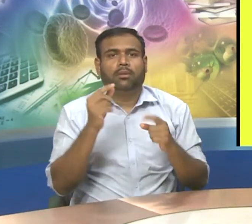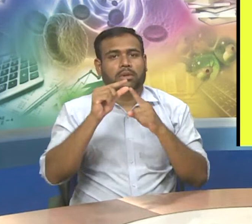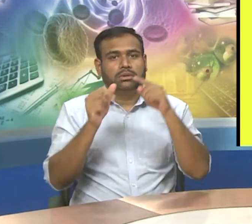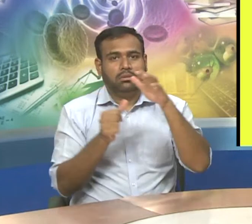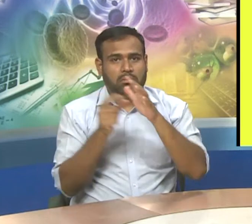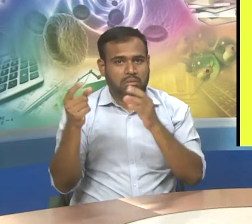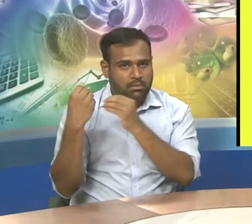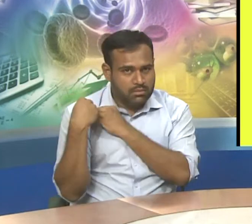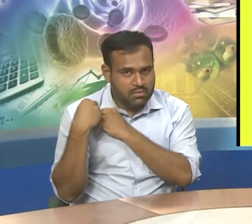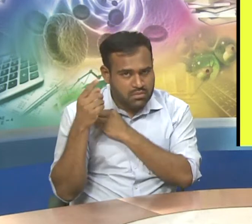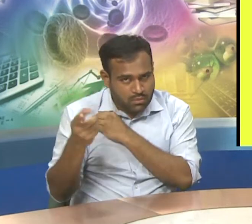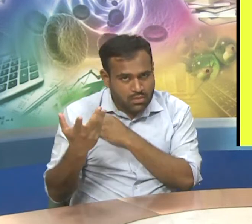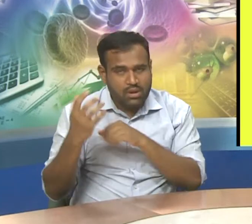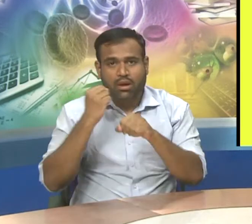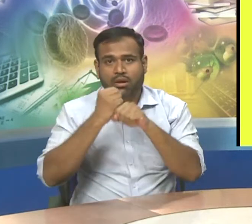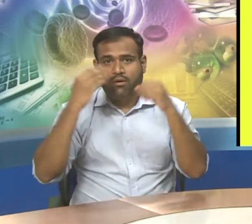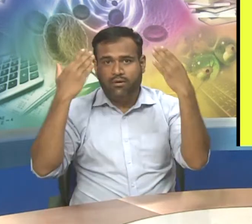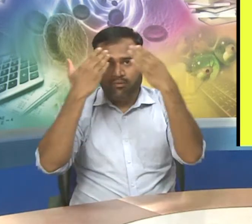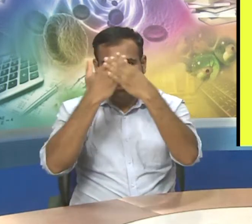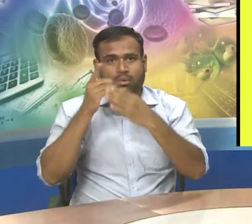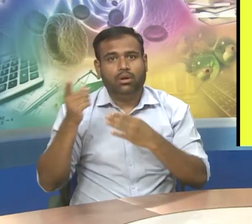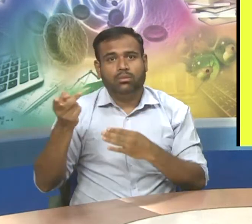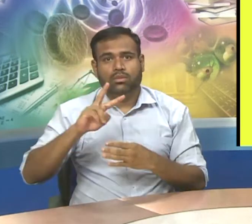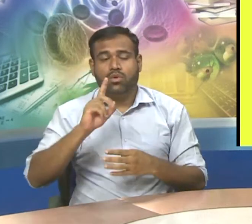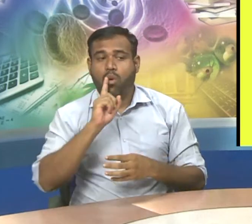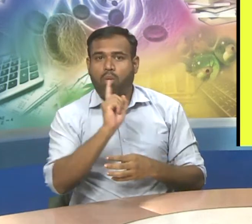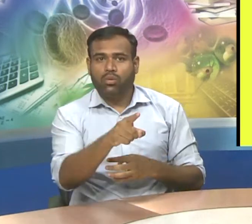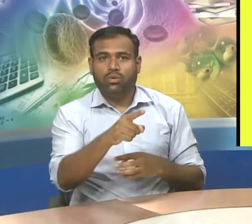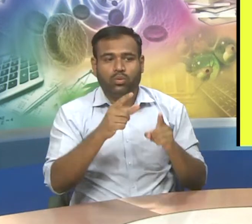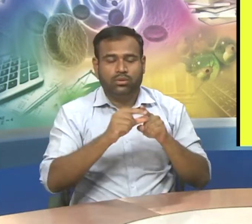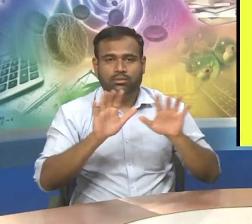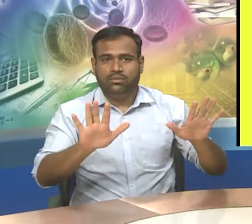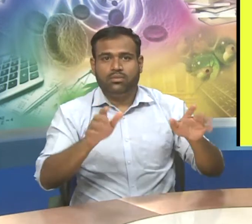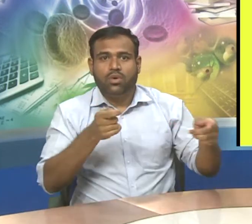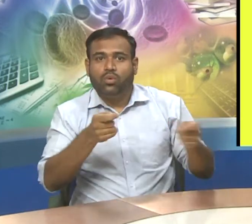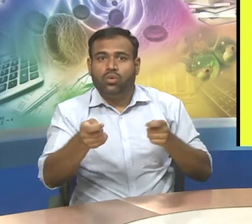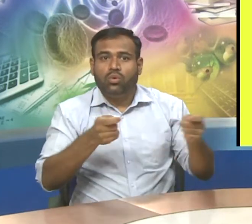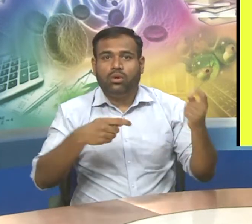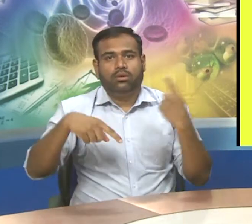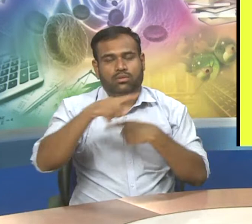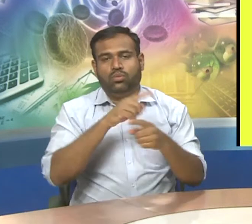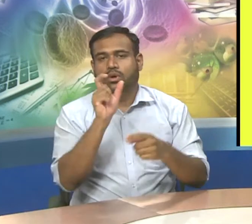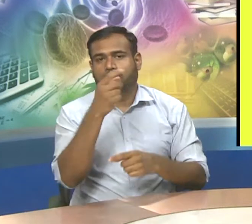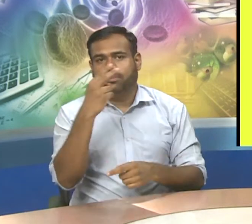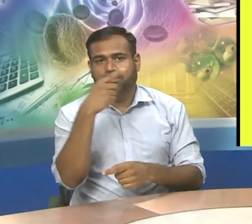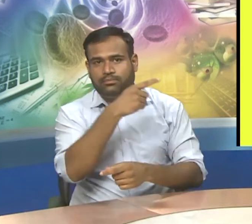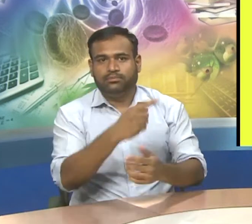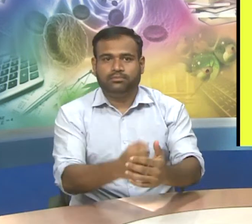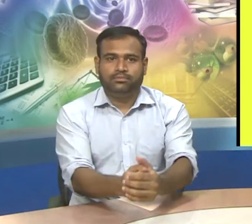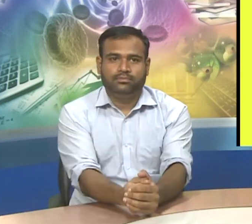a president or a governor with equal enforcement as legislation.